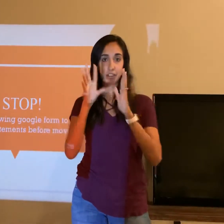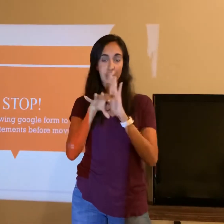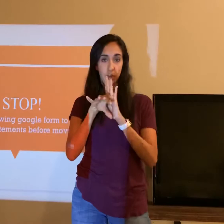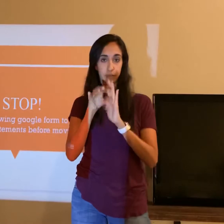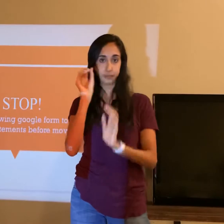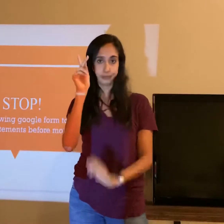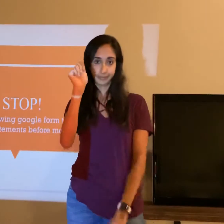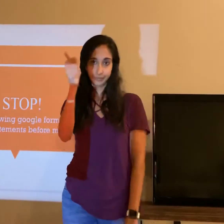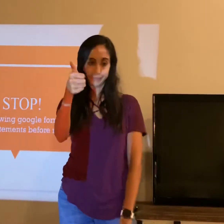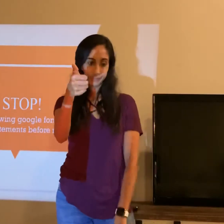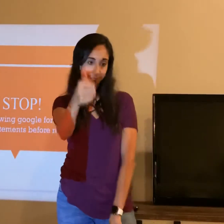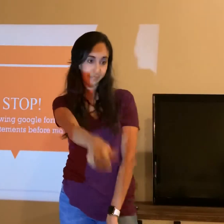video.